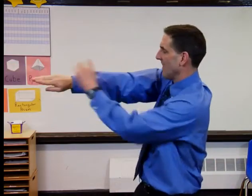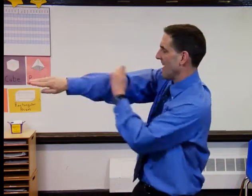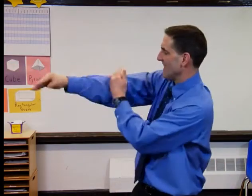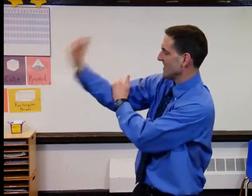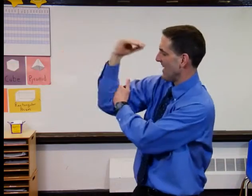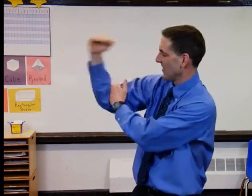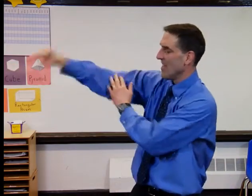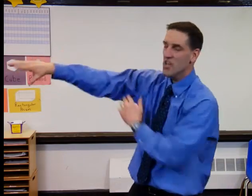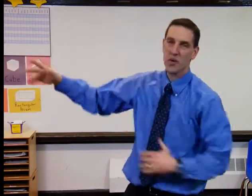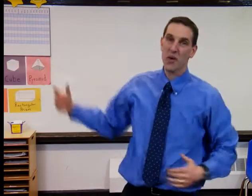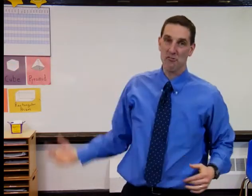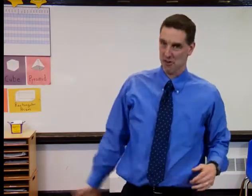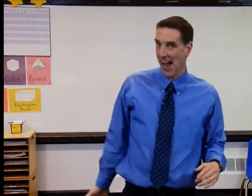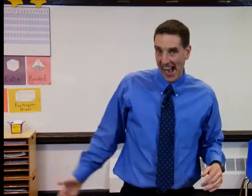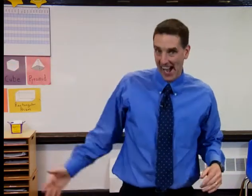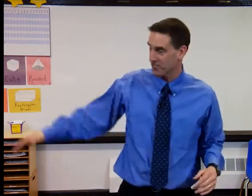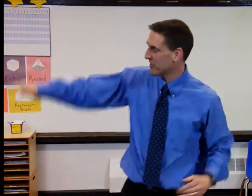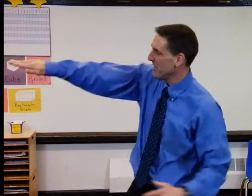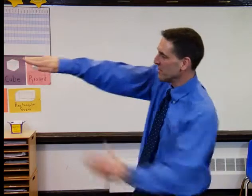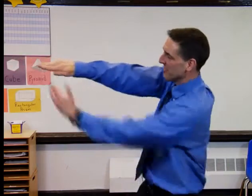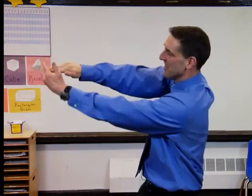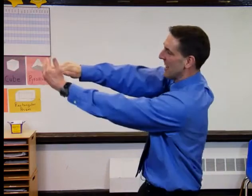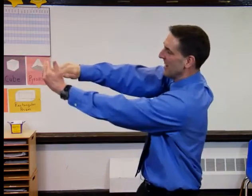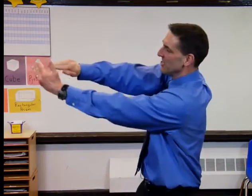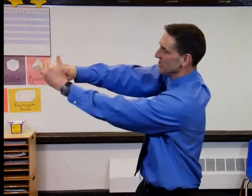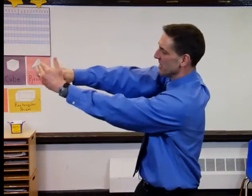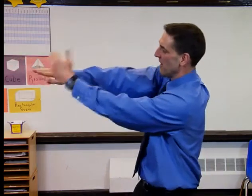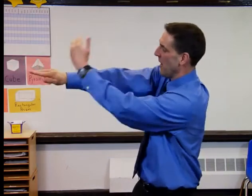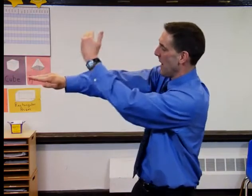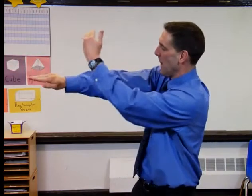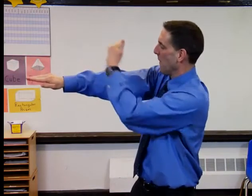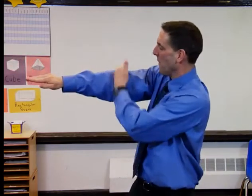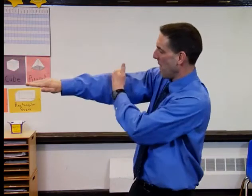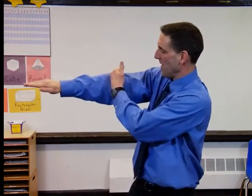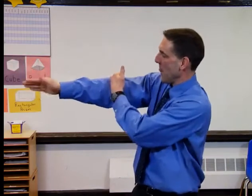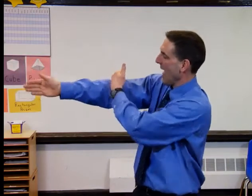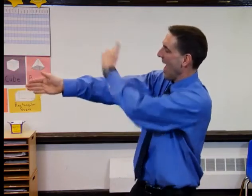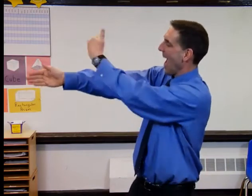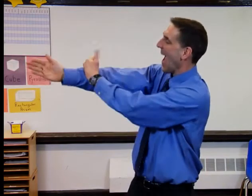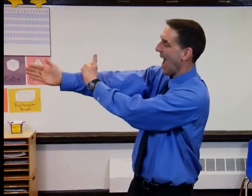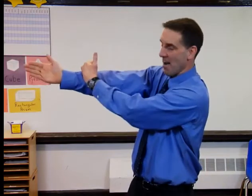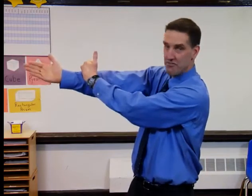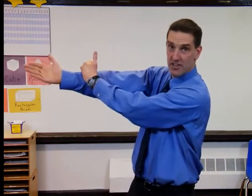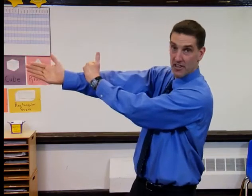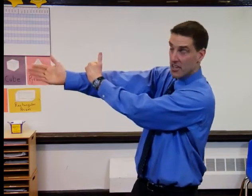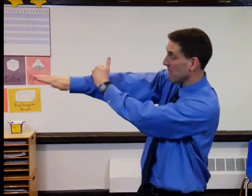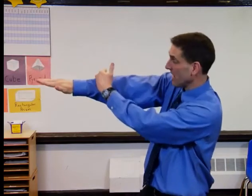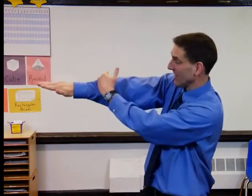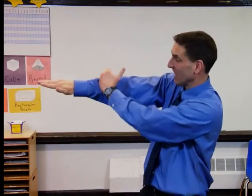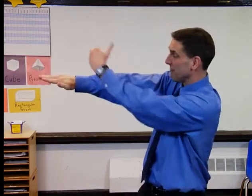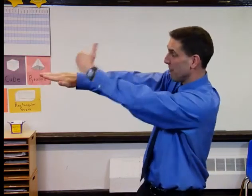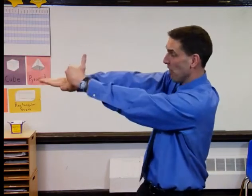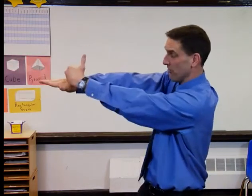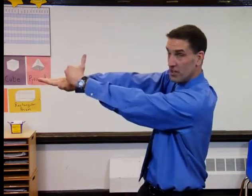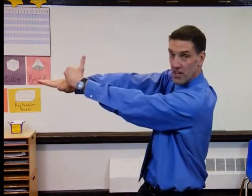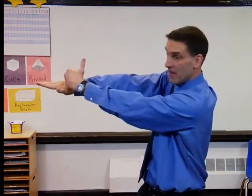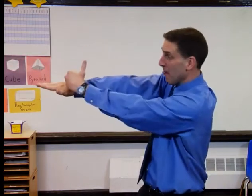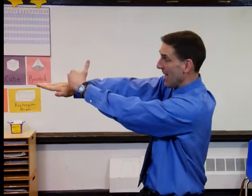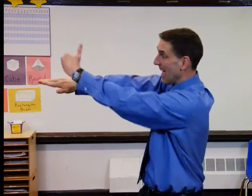that down, you can go for halves. So if you've got 0, 1, half. You might even get fourths,